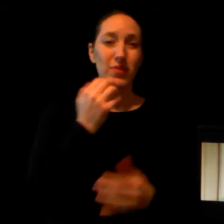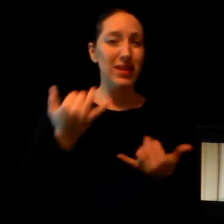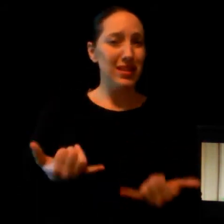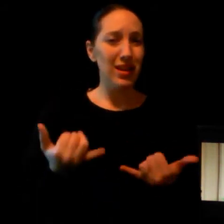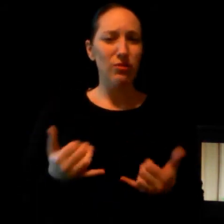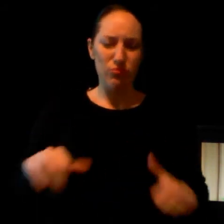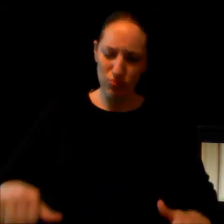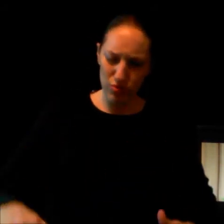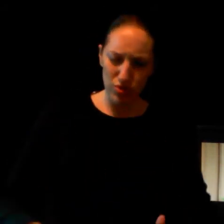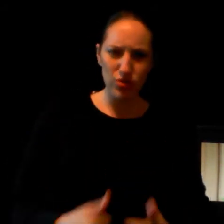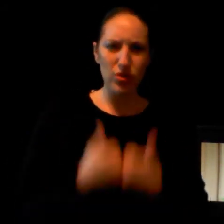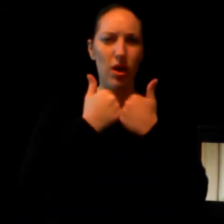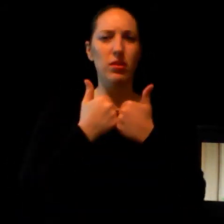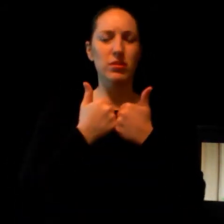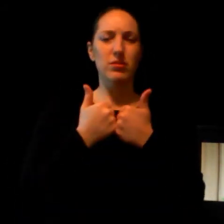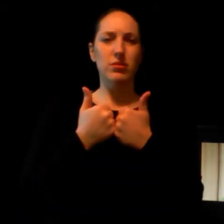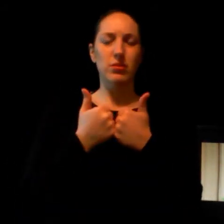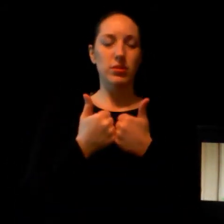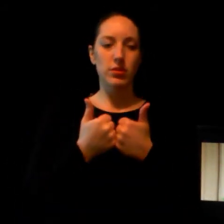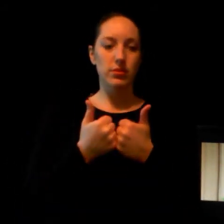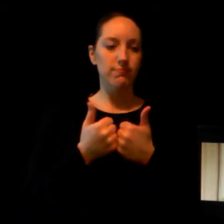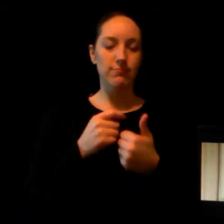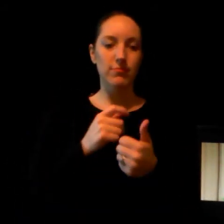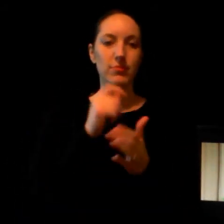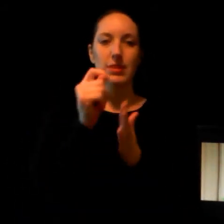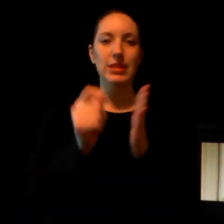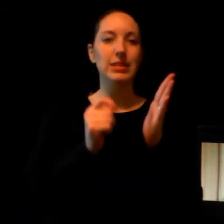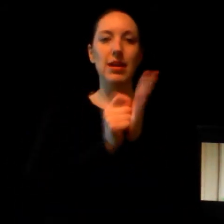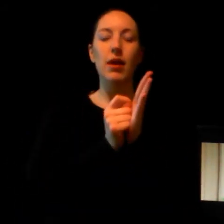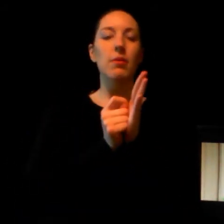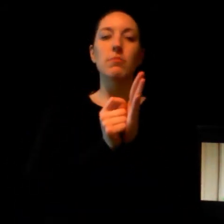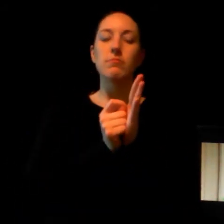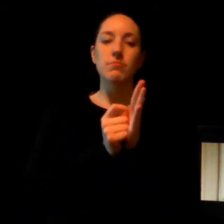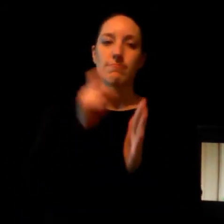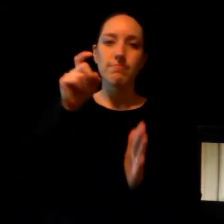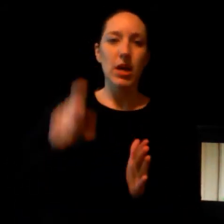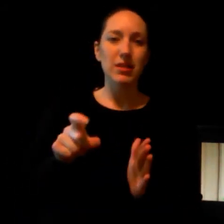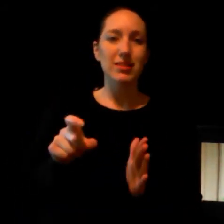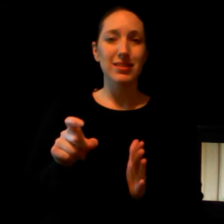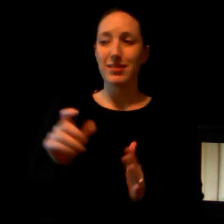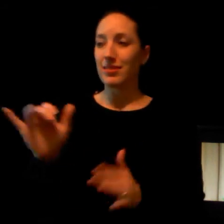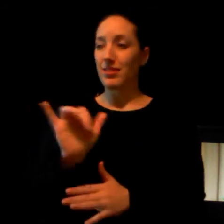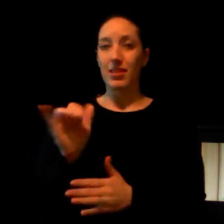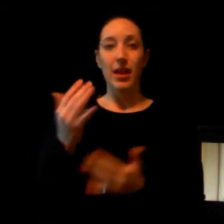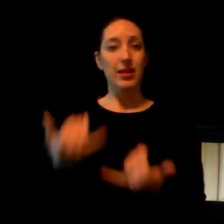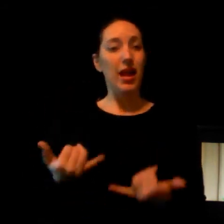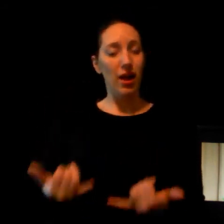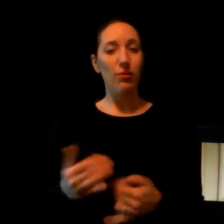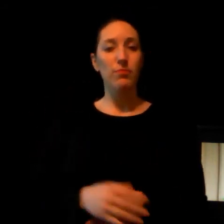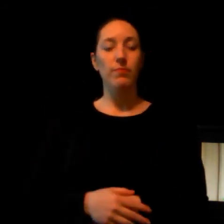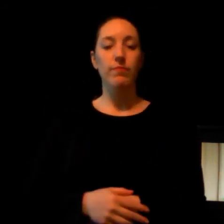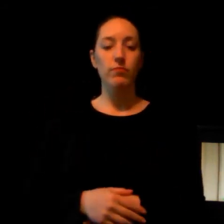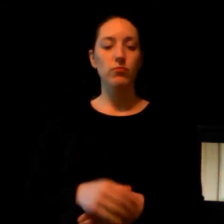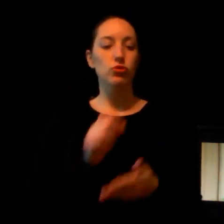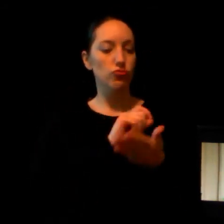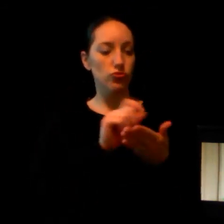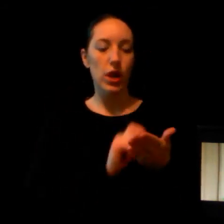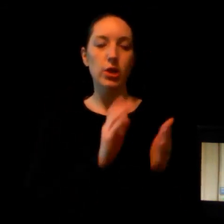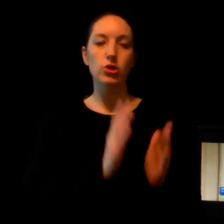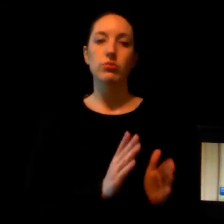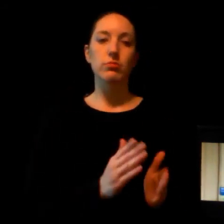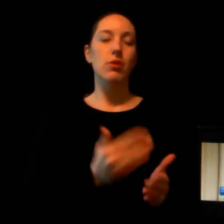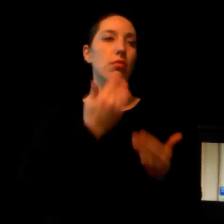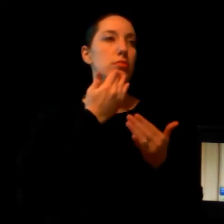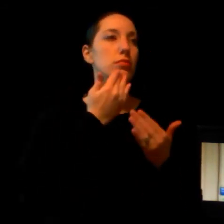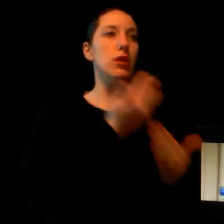challenge, like the moment that America and the world is facing now. So I thank you for your service and the contributions